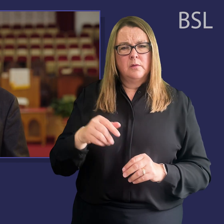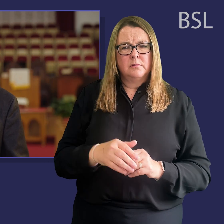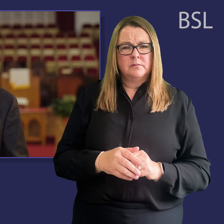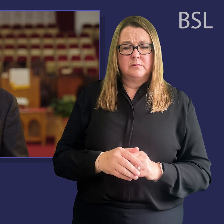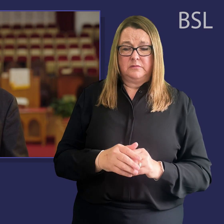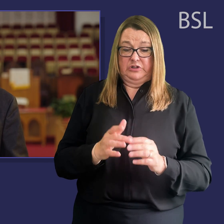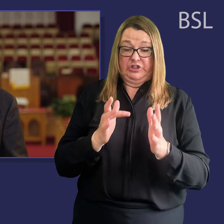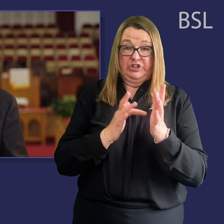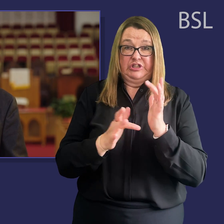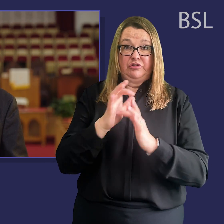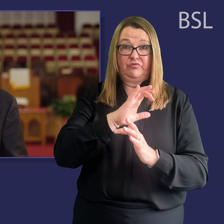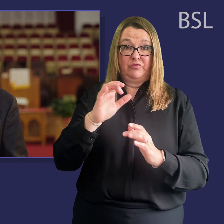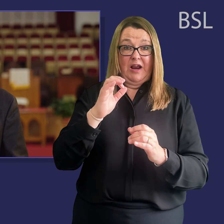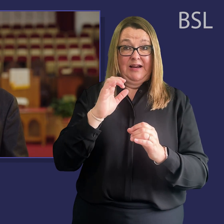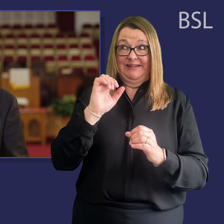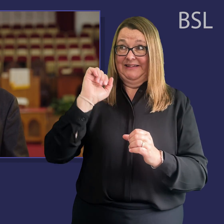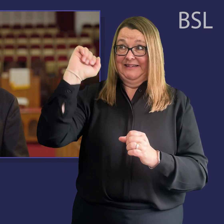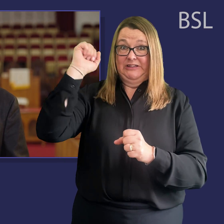through unparalleled